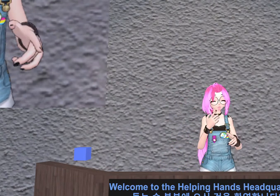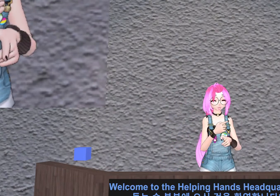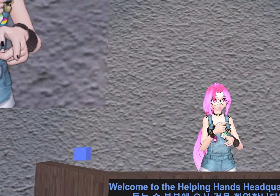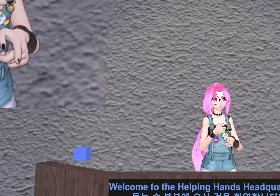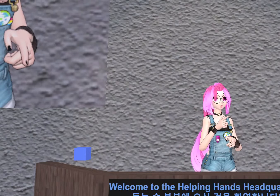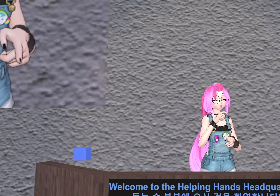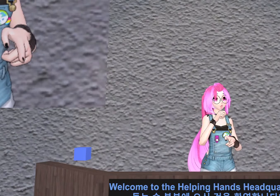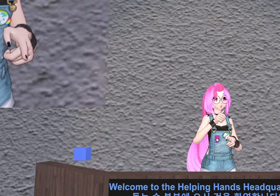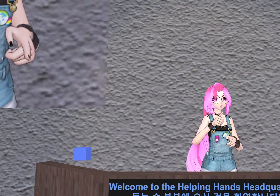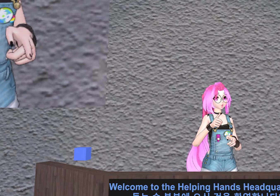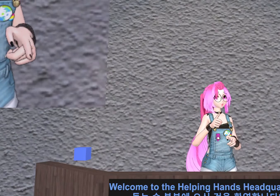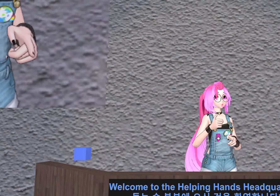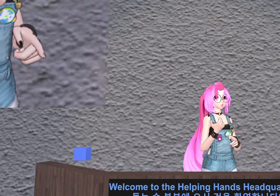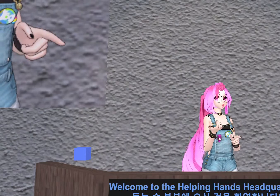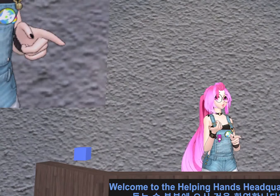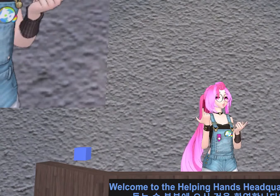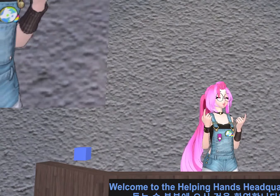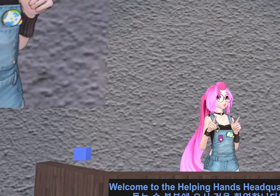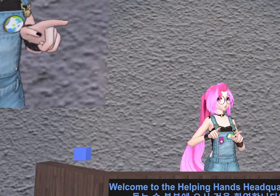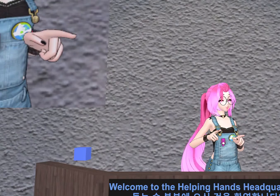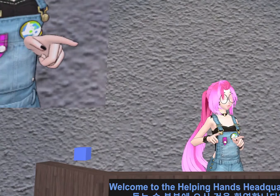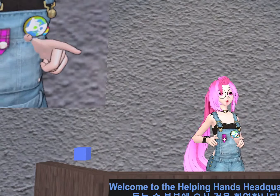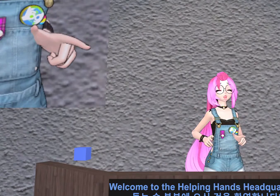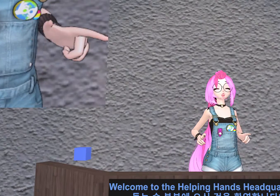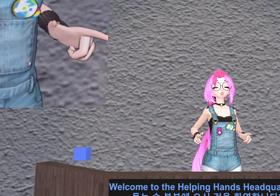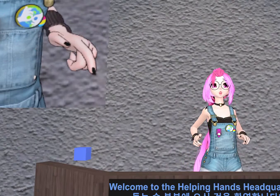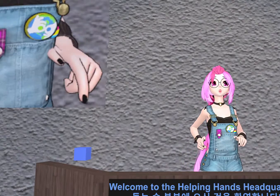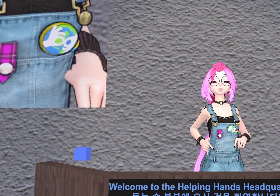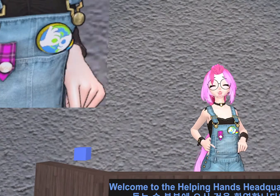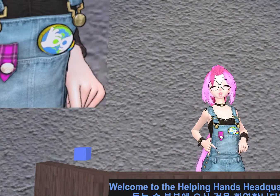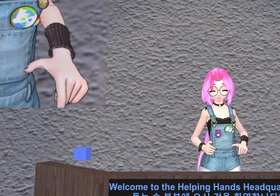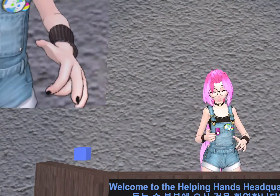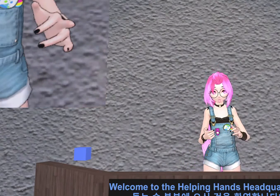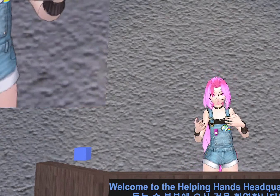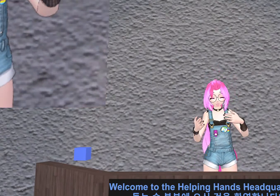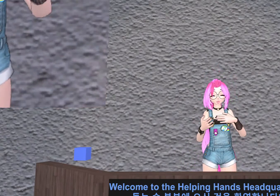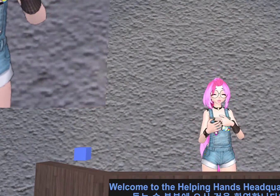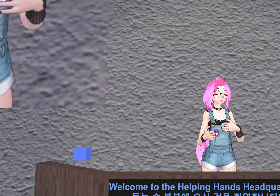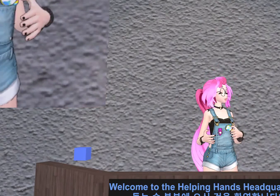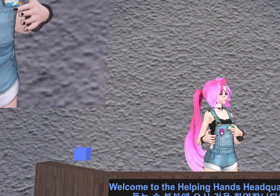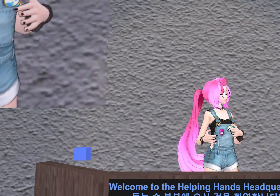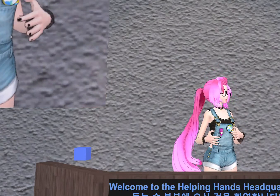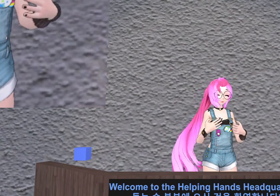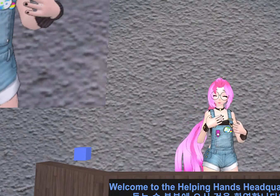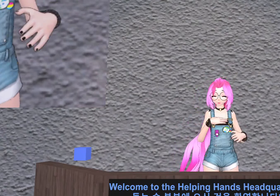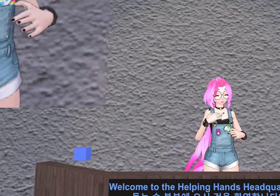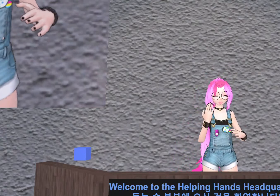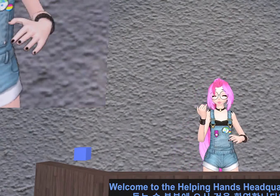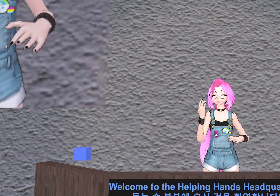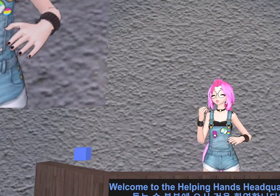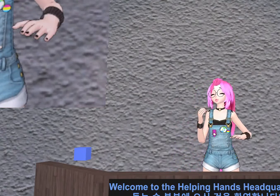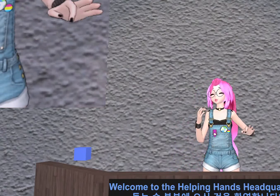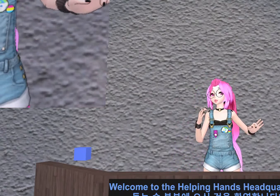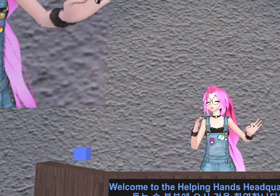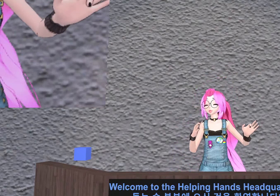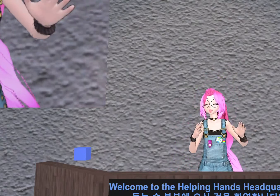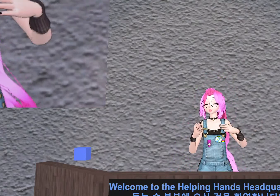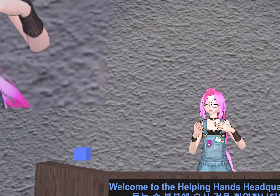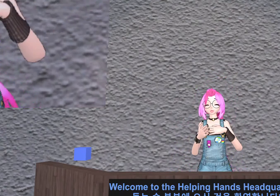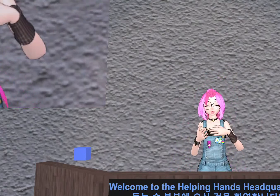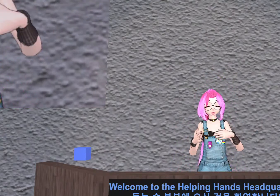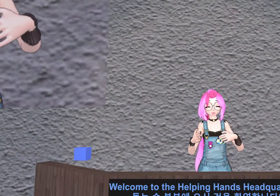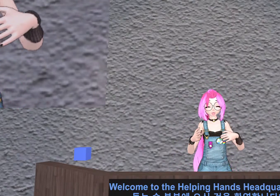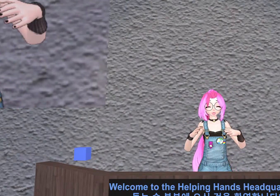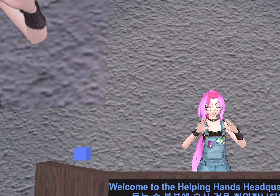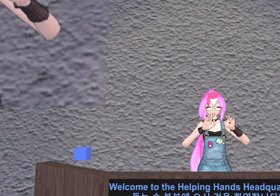that's new, right? Like that wasn't happening before. That I happens feel like every sometimes. time I never experienced